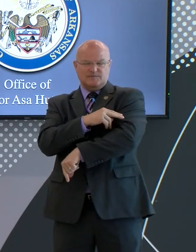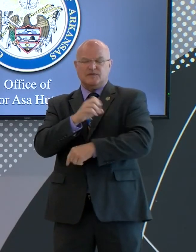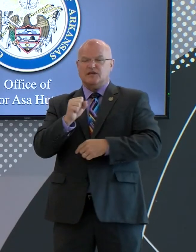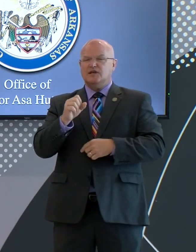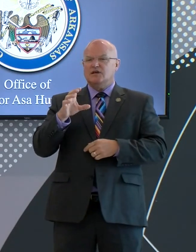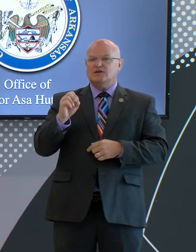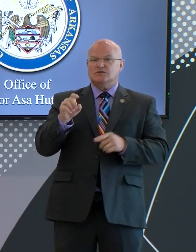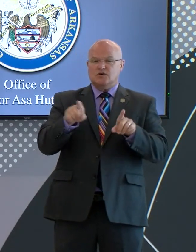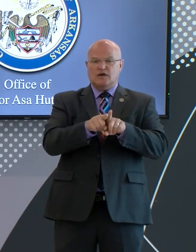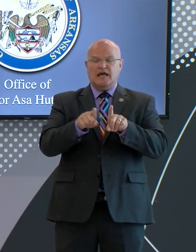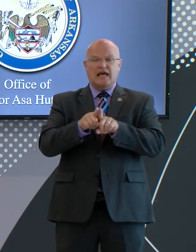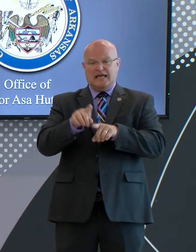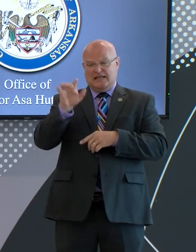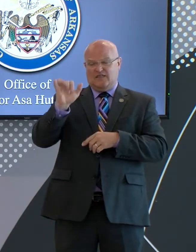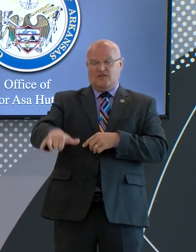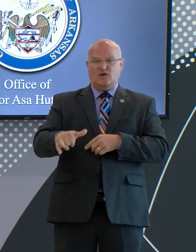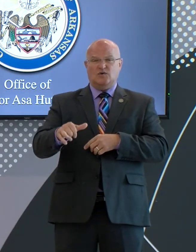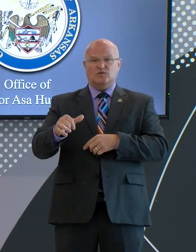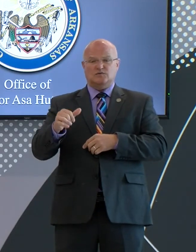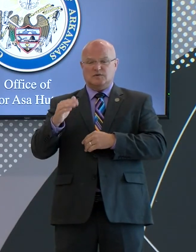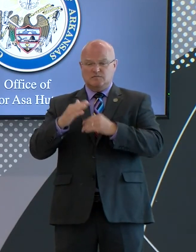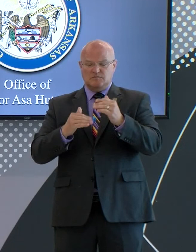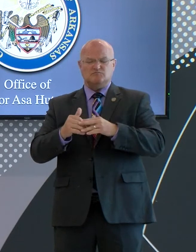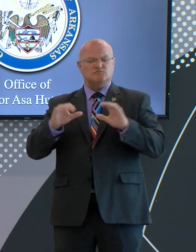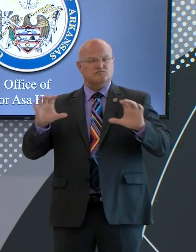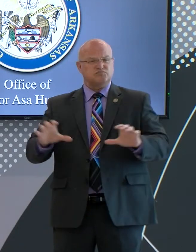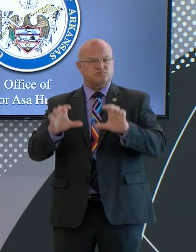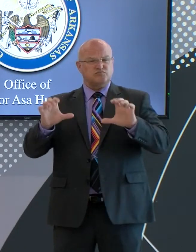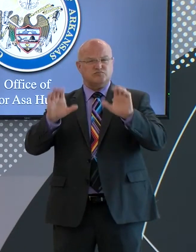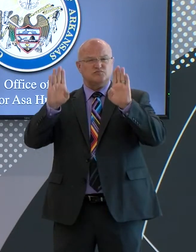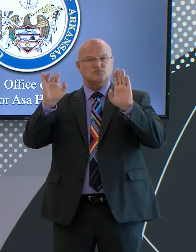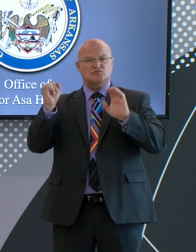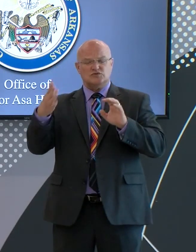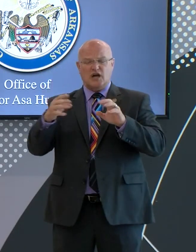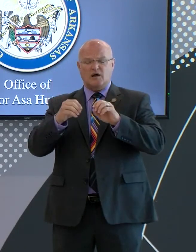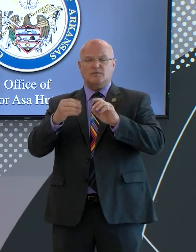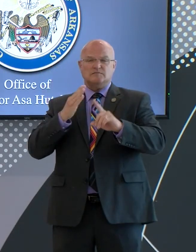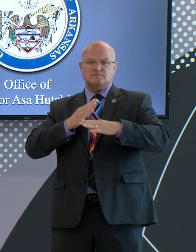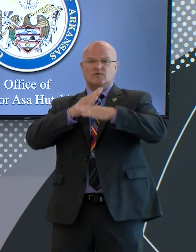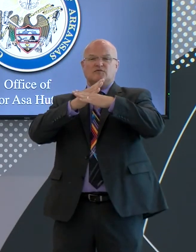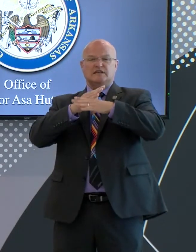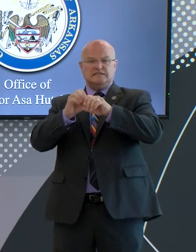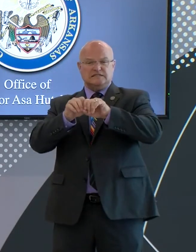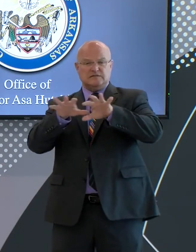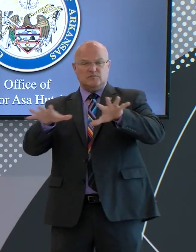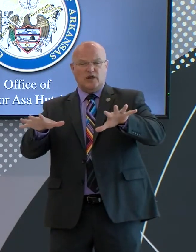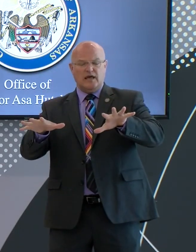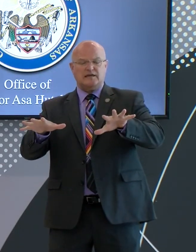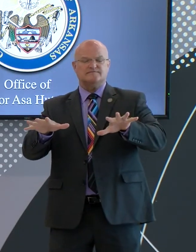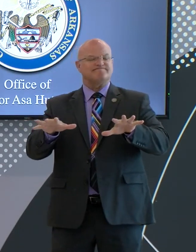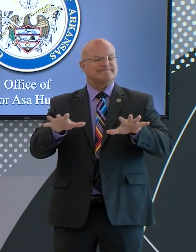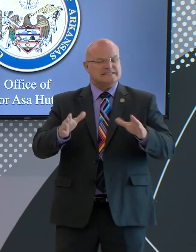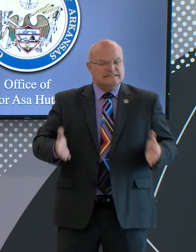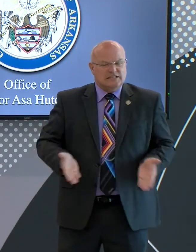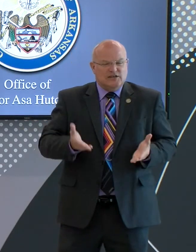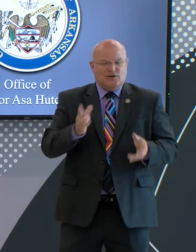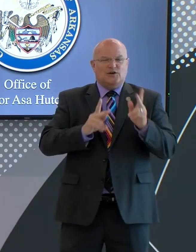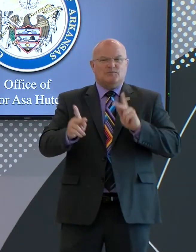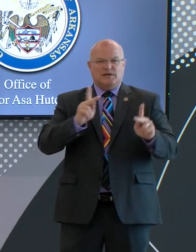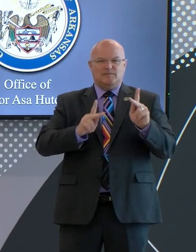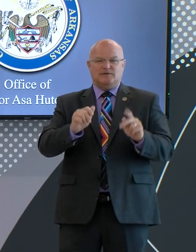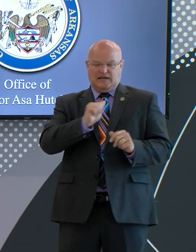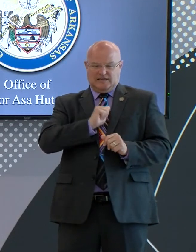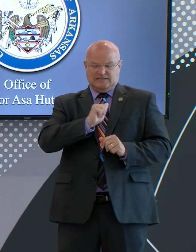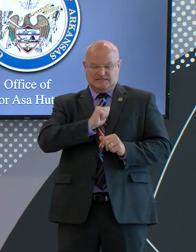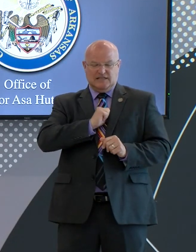And as those facilities have done such a good job of preventing the spread of COVID-19, we need to encourage